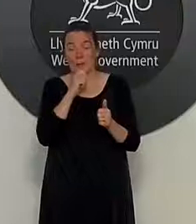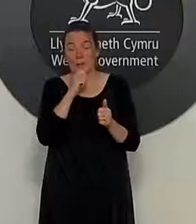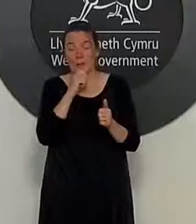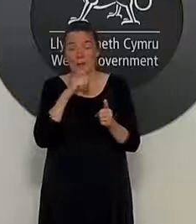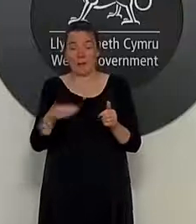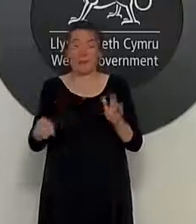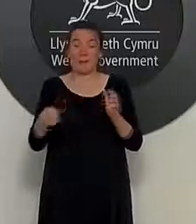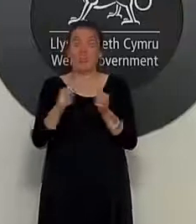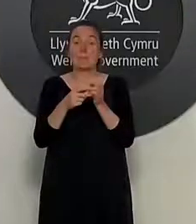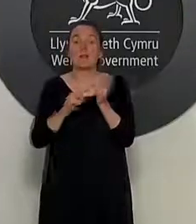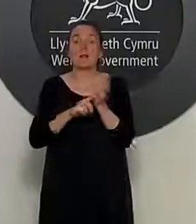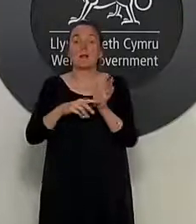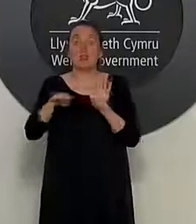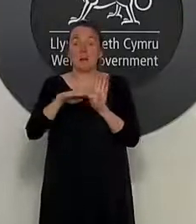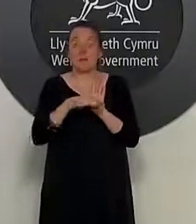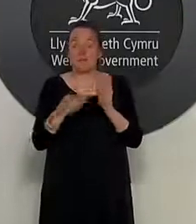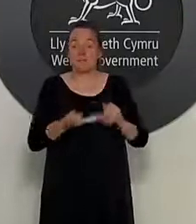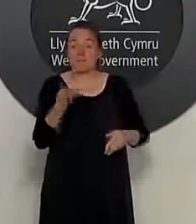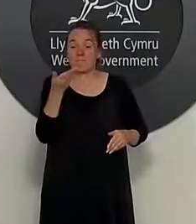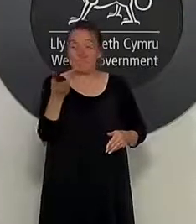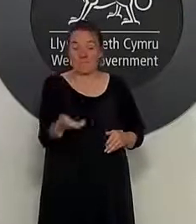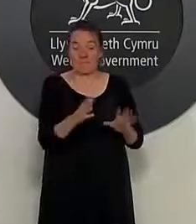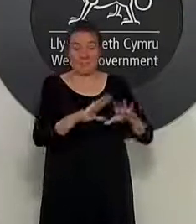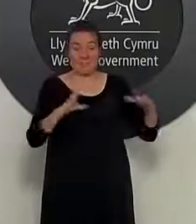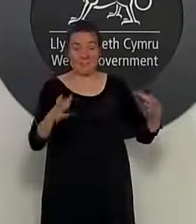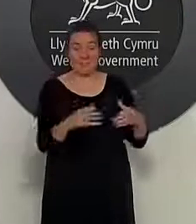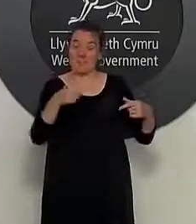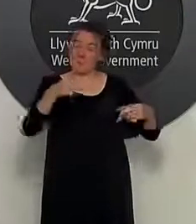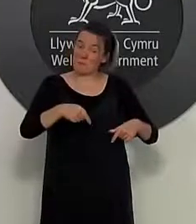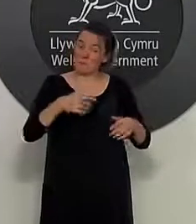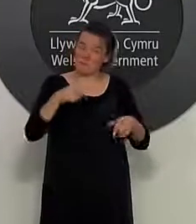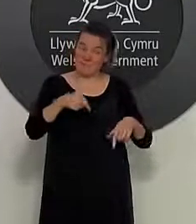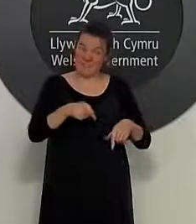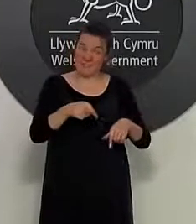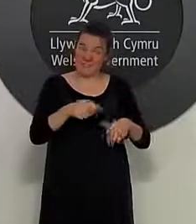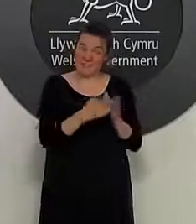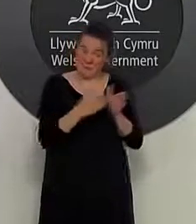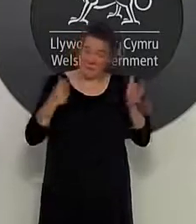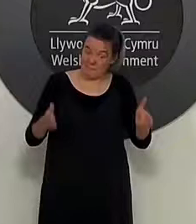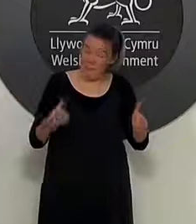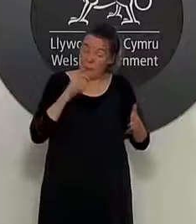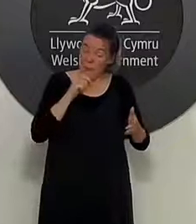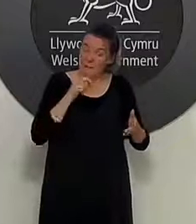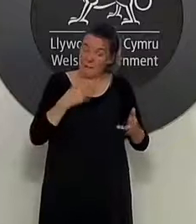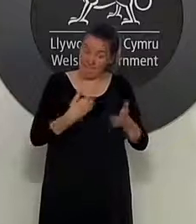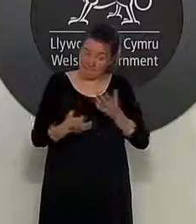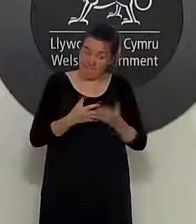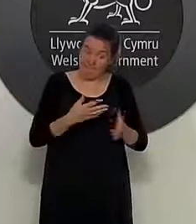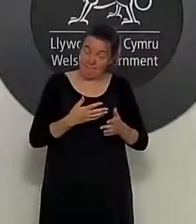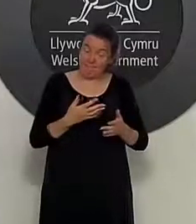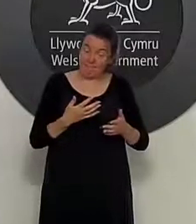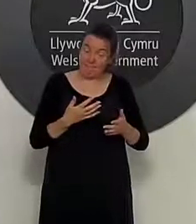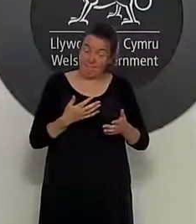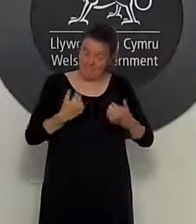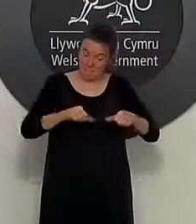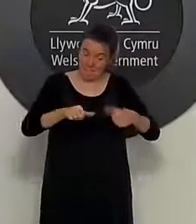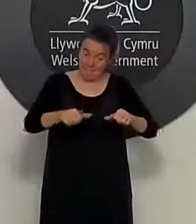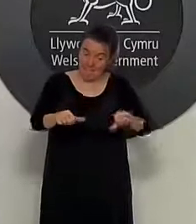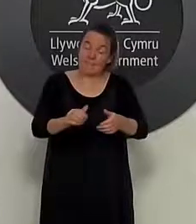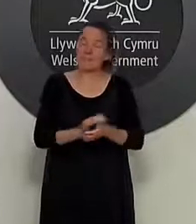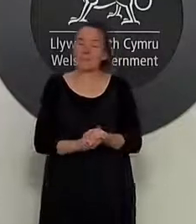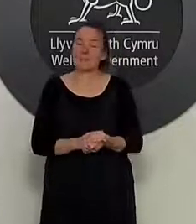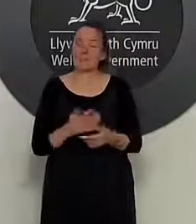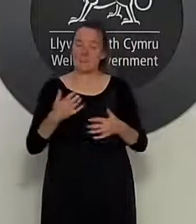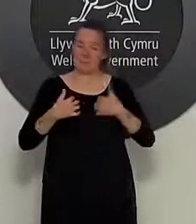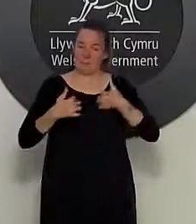floor of the Senedd. That's work for this Senedd term, and I'm looking forward very much to getting stuck in with others to making sure